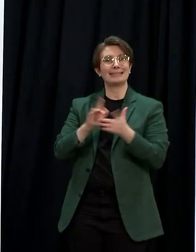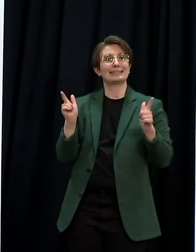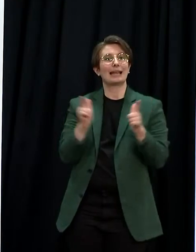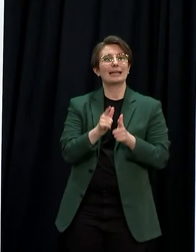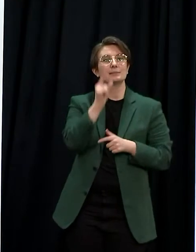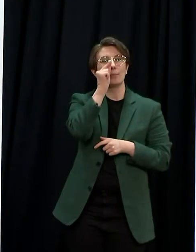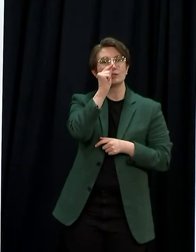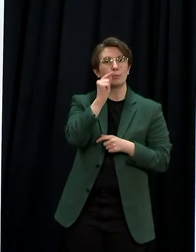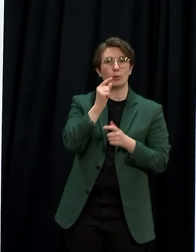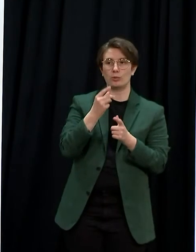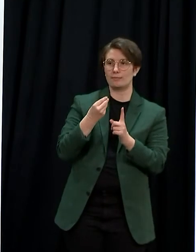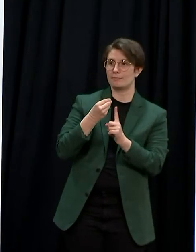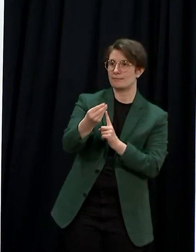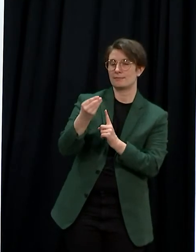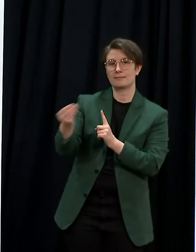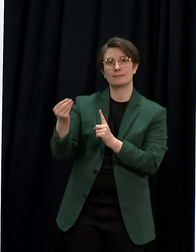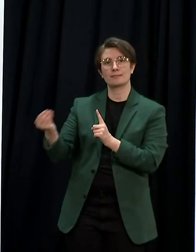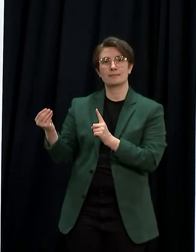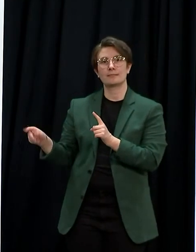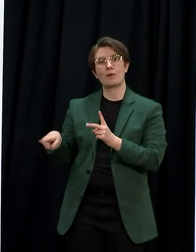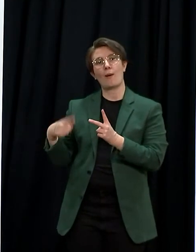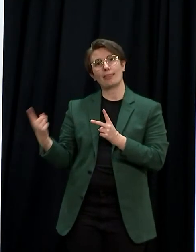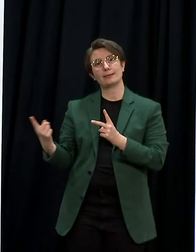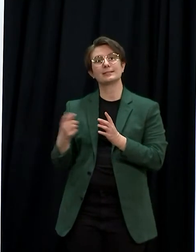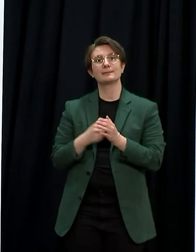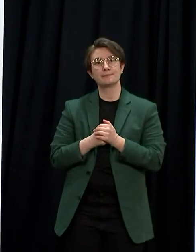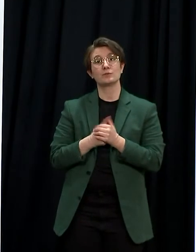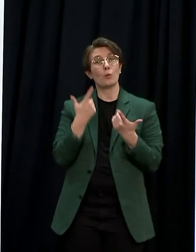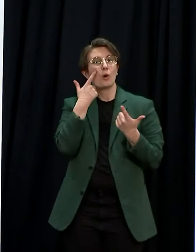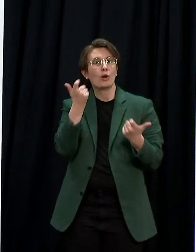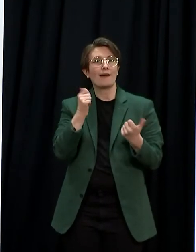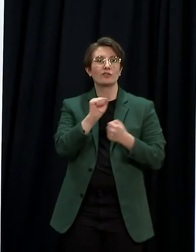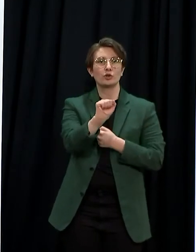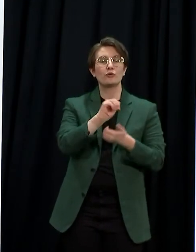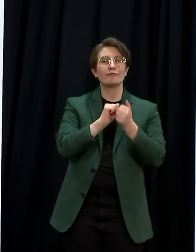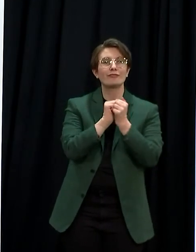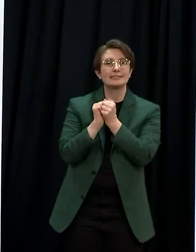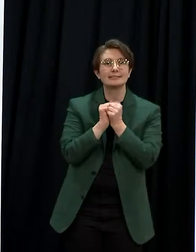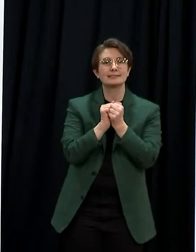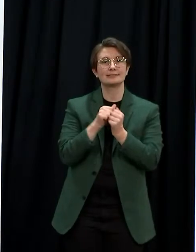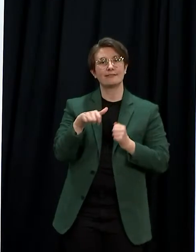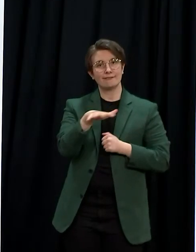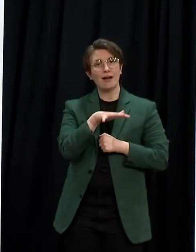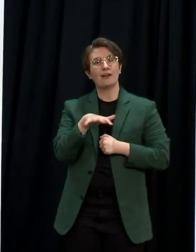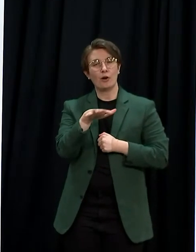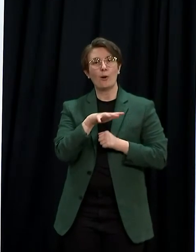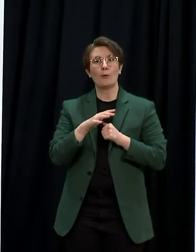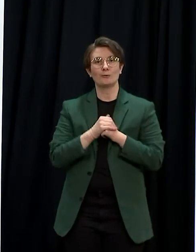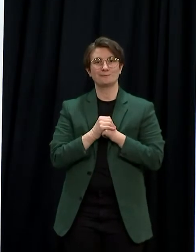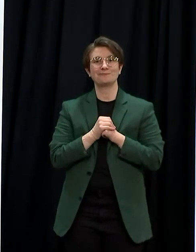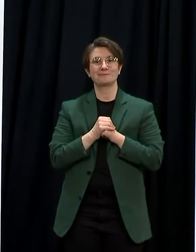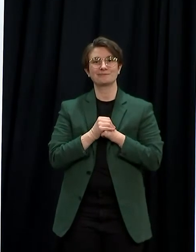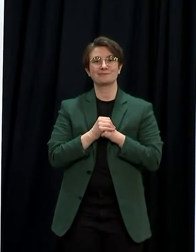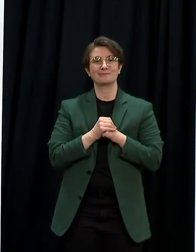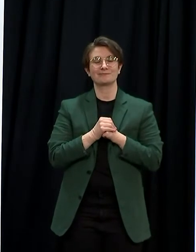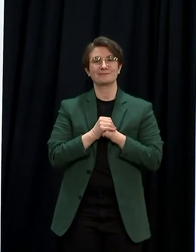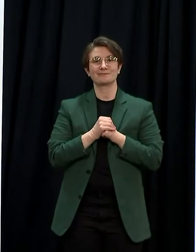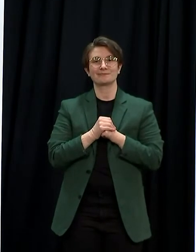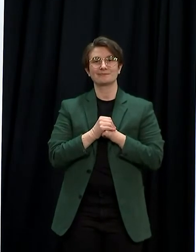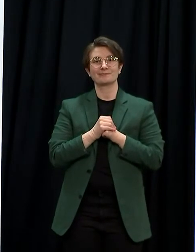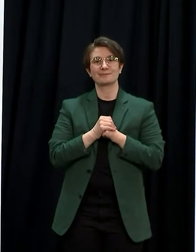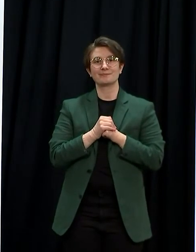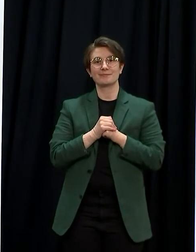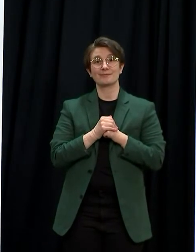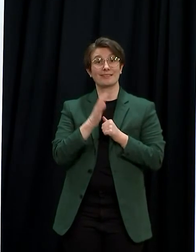around them, those they love, and the wider benefits it brings. And what a difference that is making. On busy days, we've been breaking